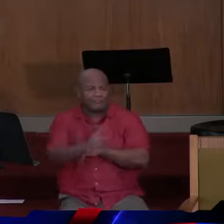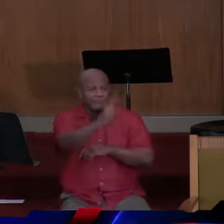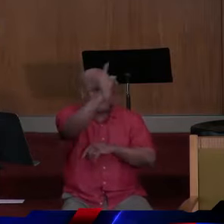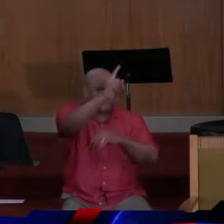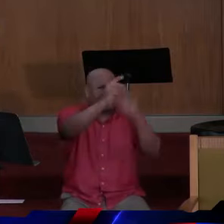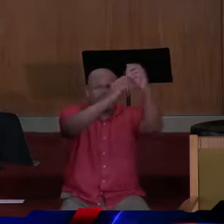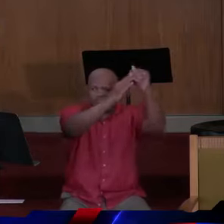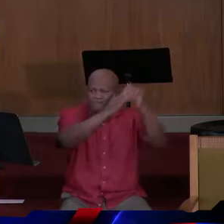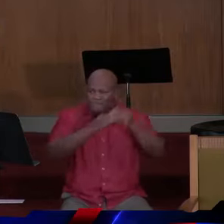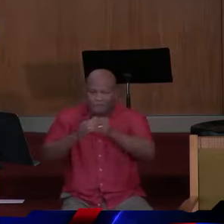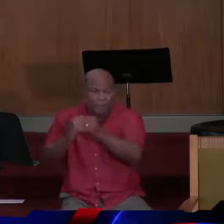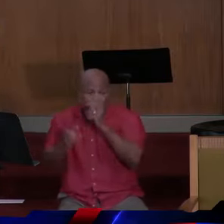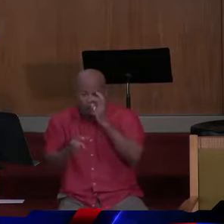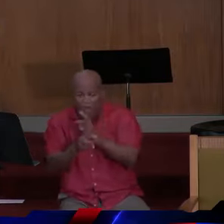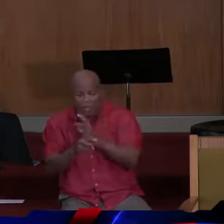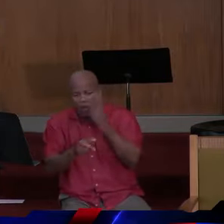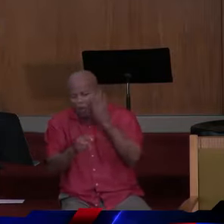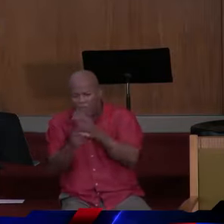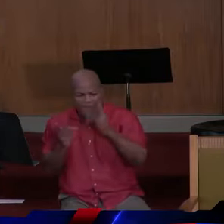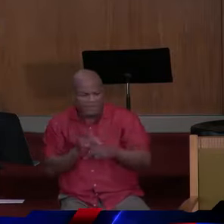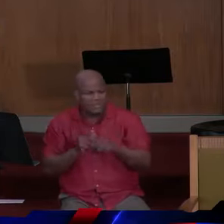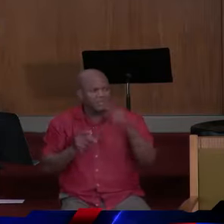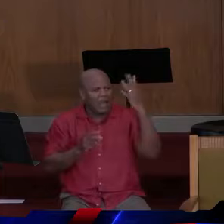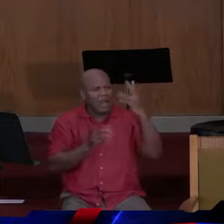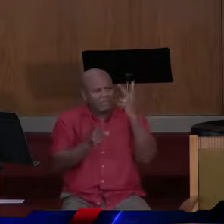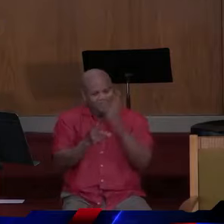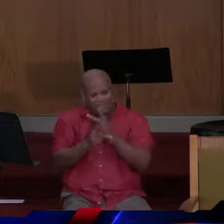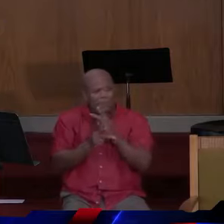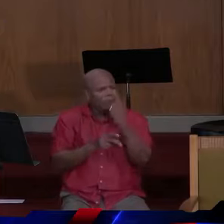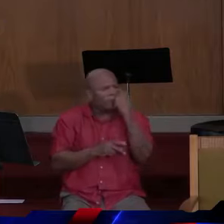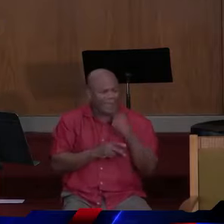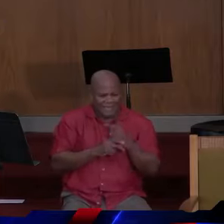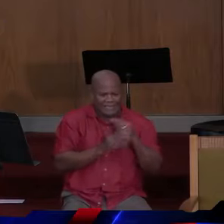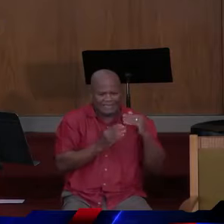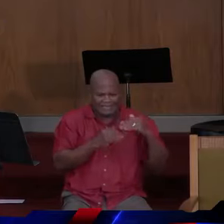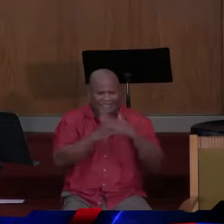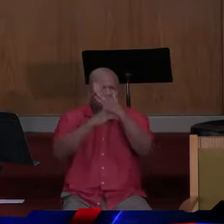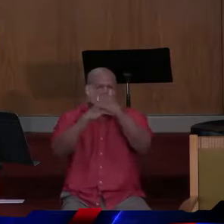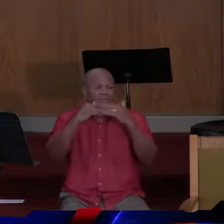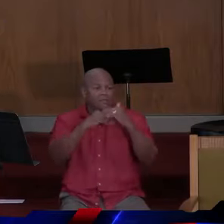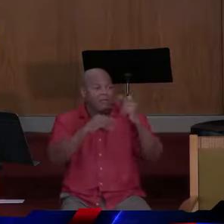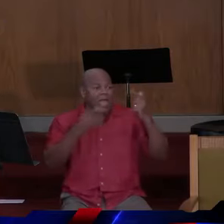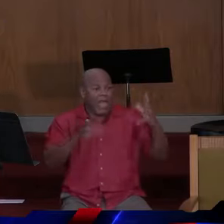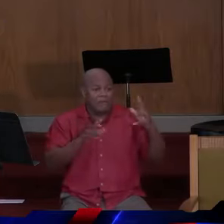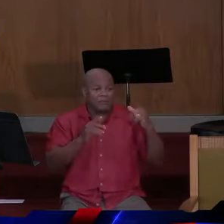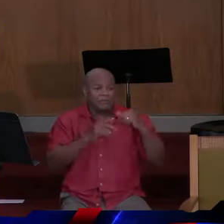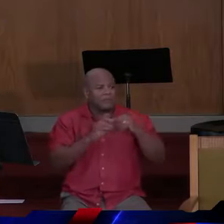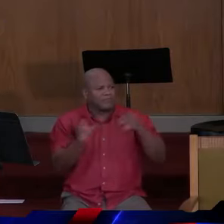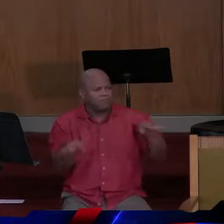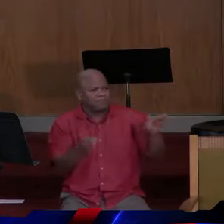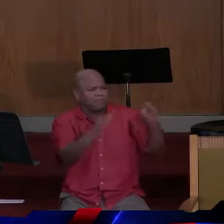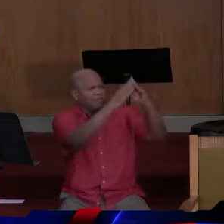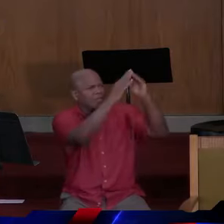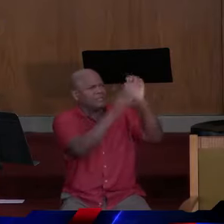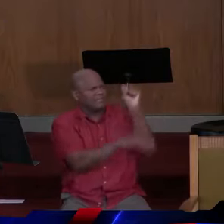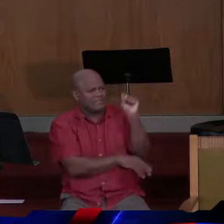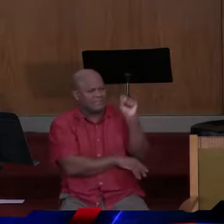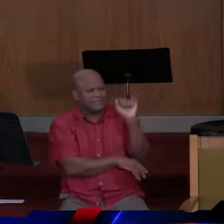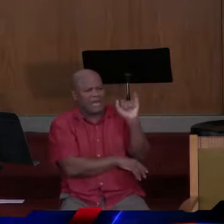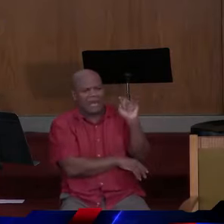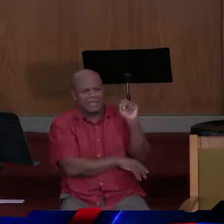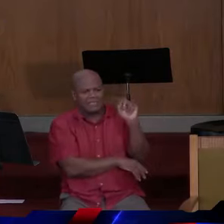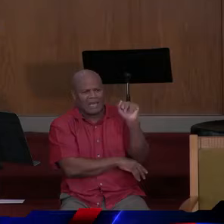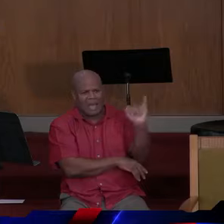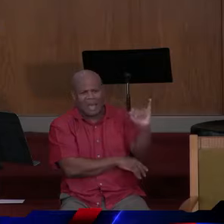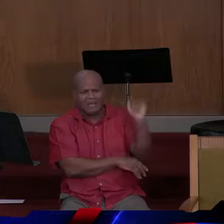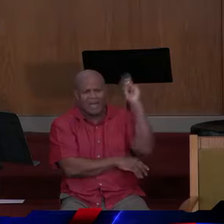and a hard place, God kept him at the Red Sea. When he called him up to the Mount of Sinai, God